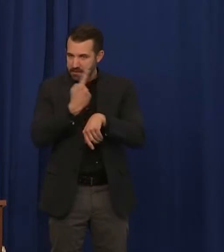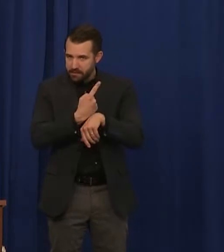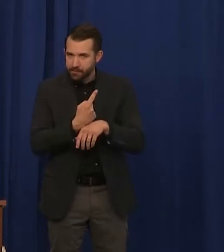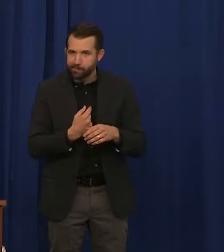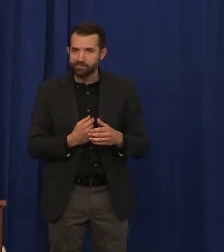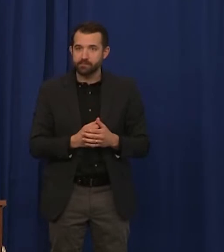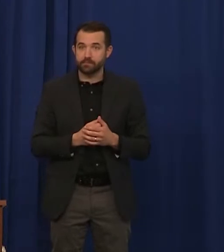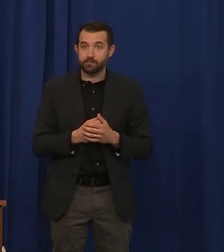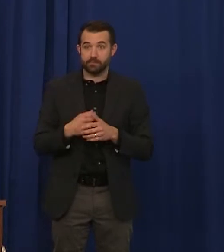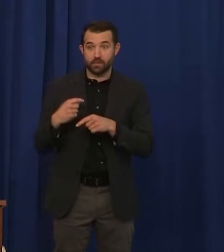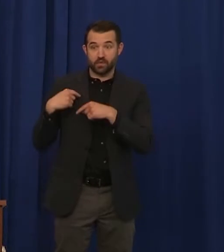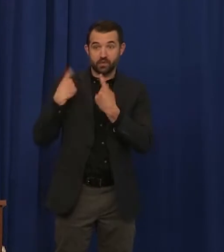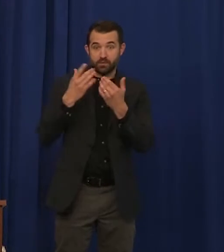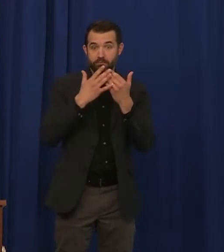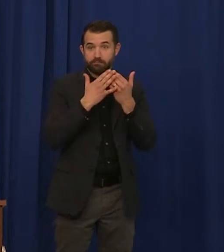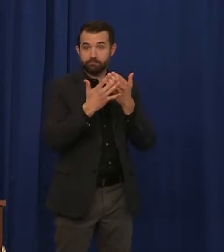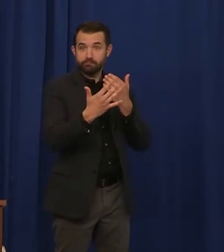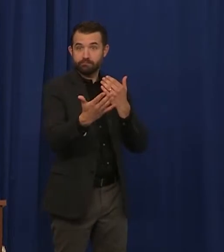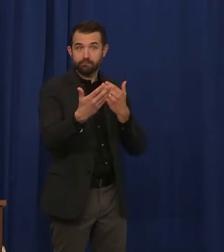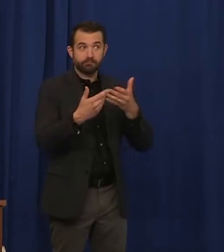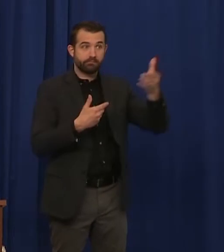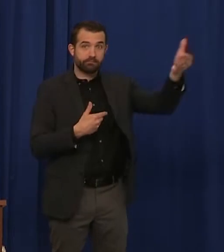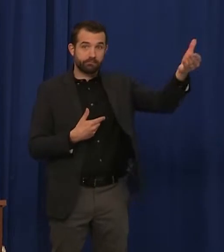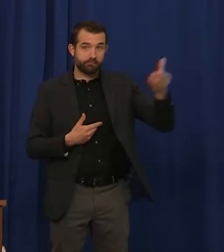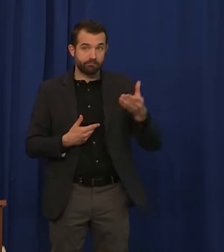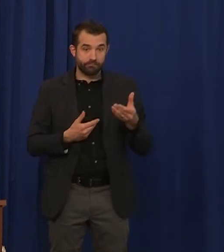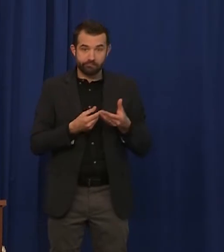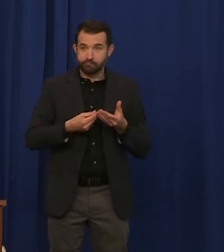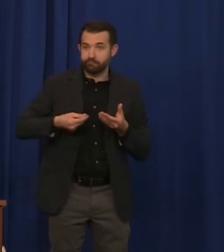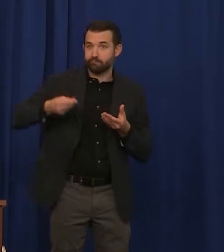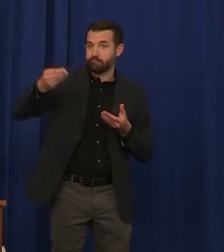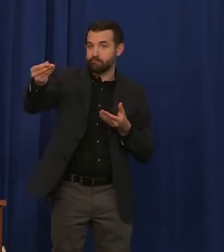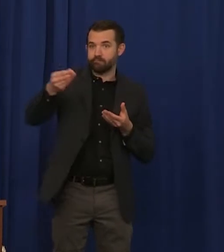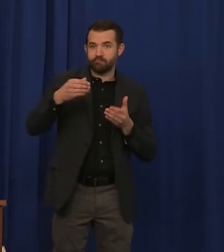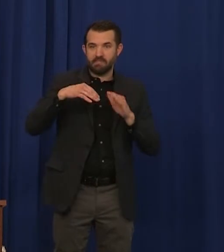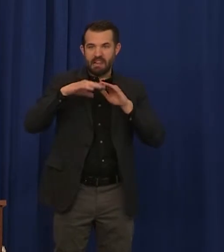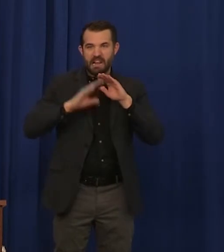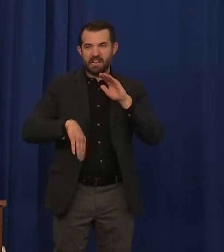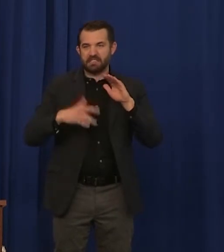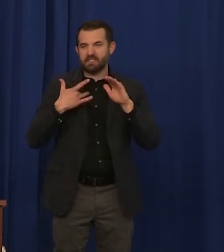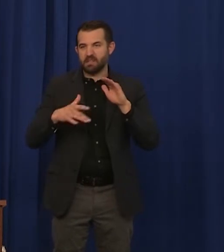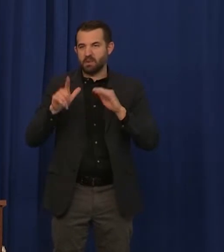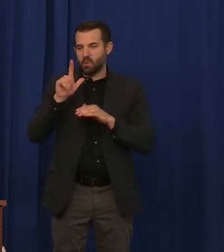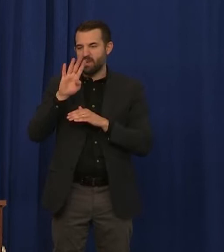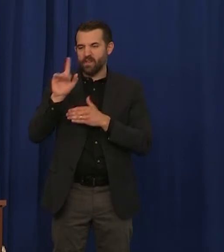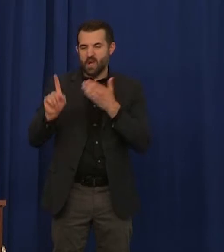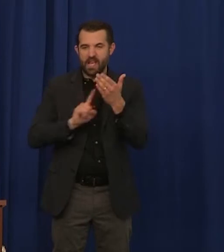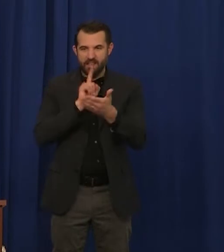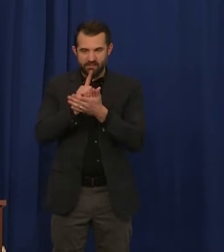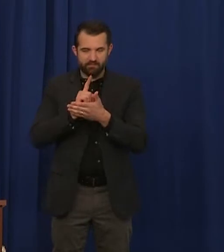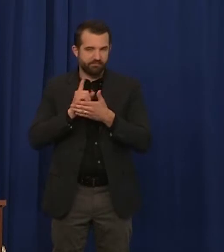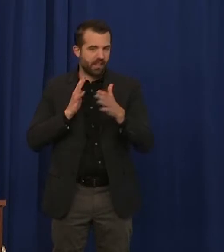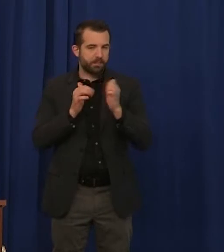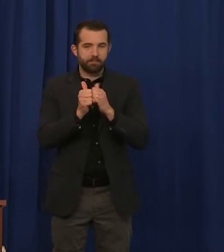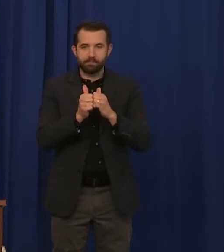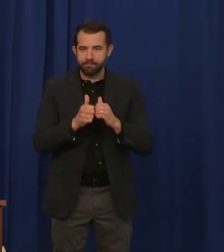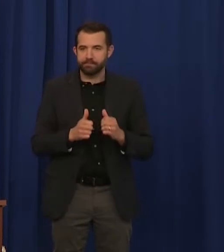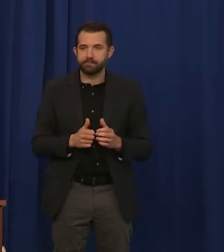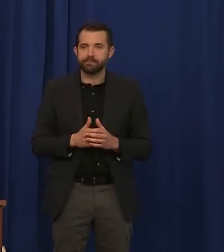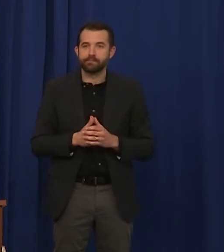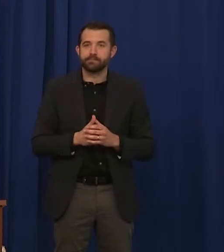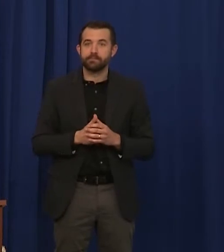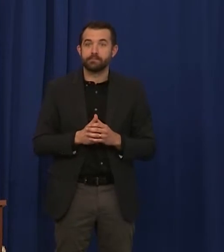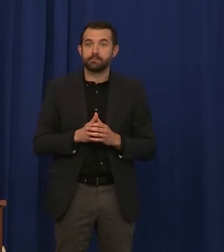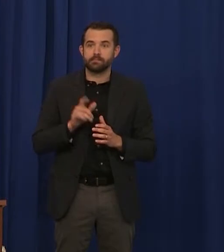tests come in, tests are run, results are reported out, and there is no backlog. And if you've